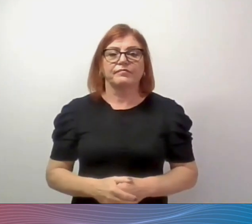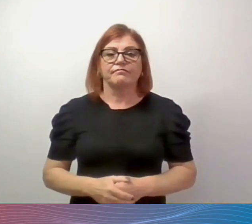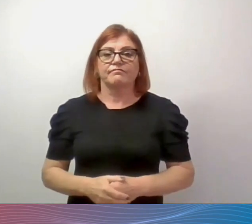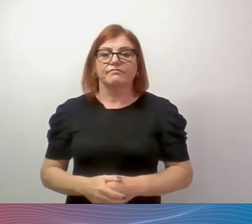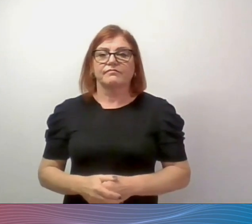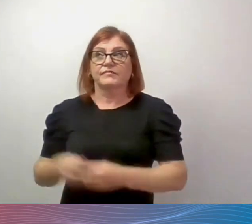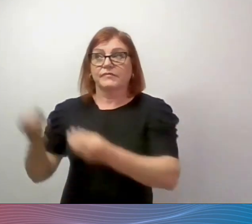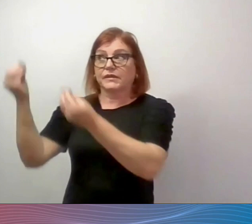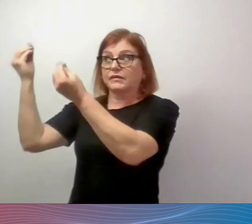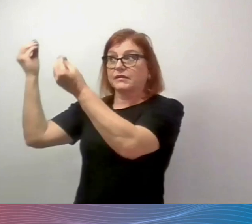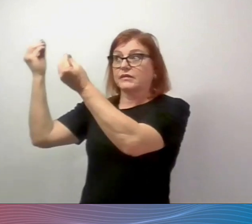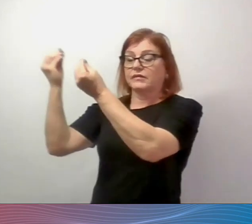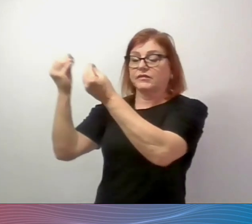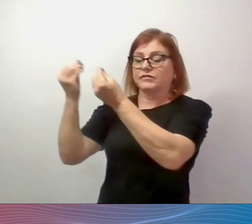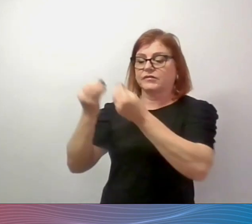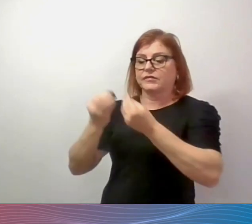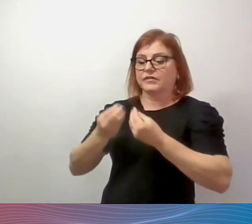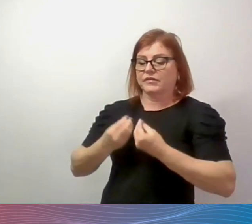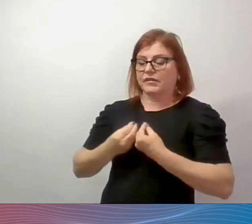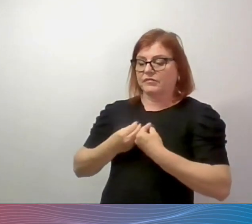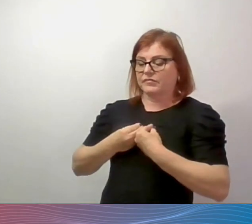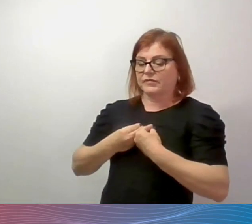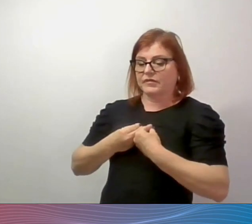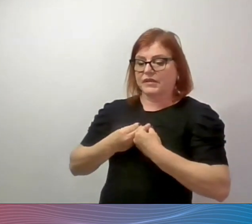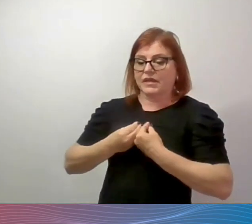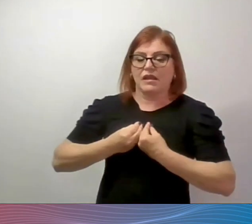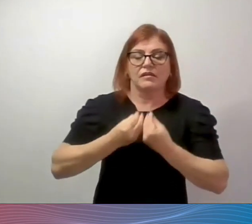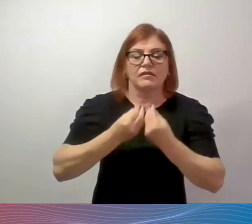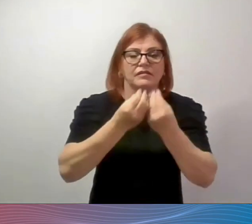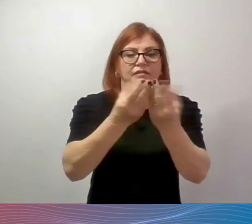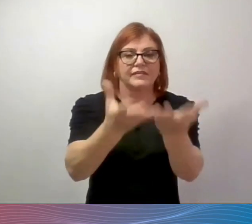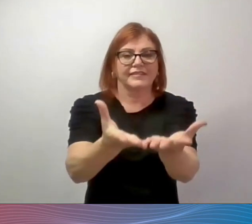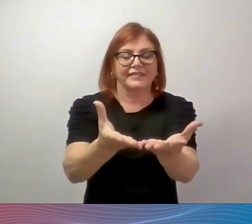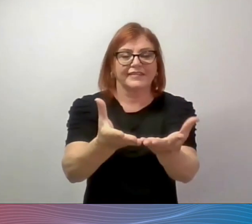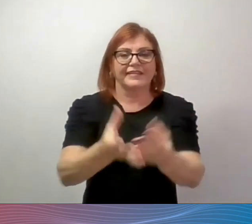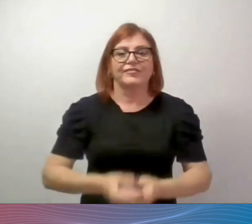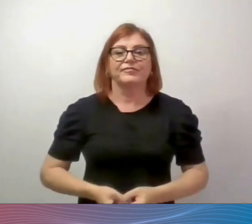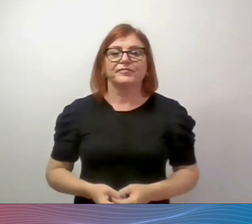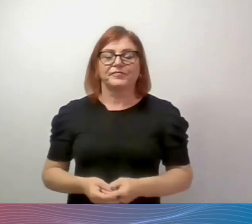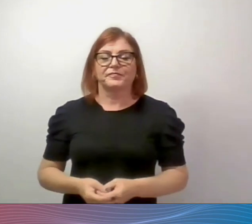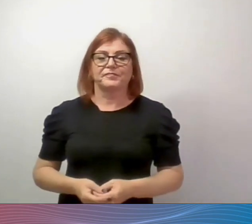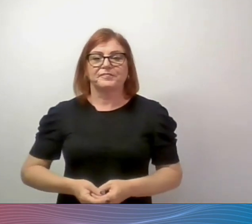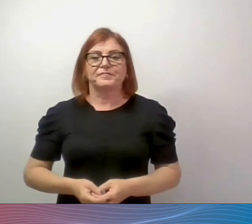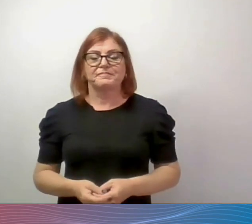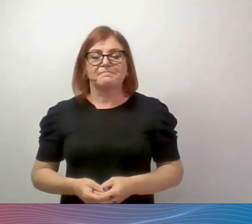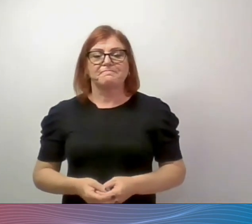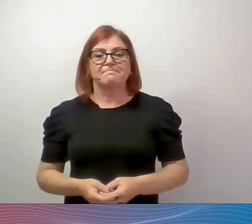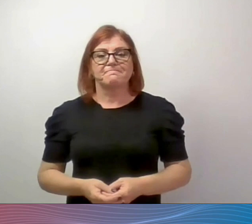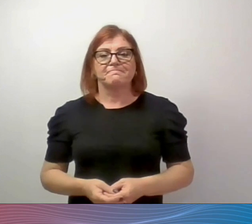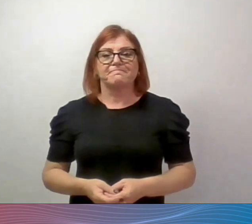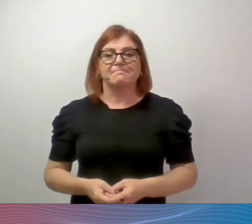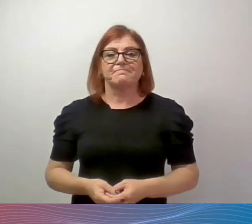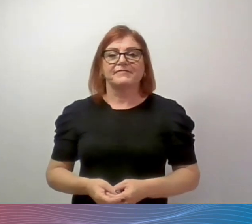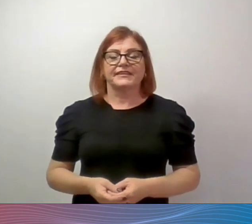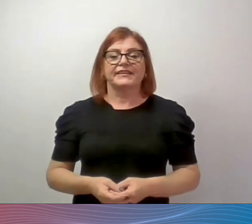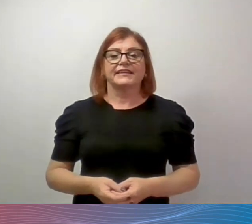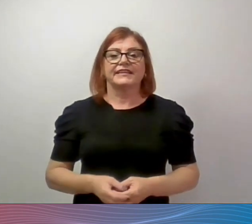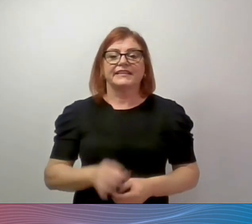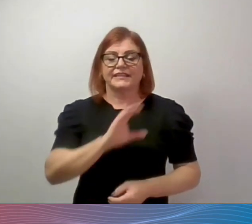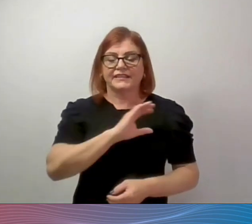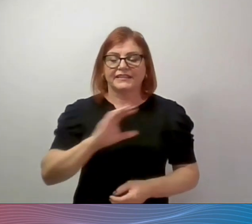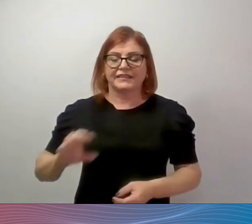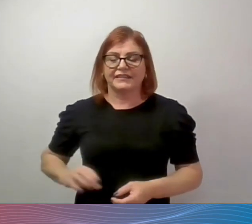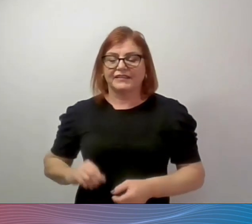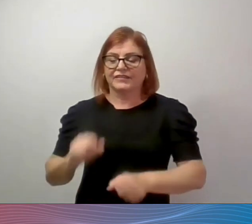a sua vida por nós. And Christ gave his life for us. Agora que ele espera de nós. And now what he expects from us. Que esse